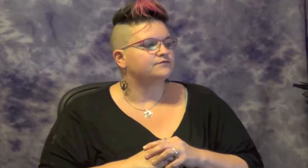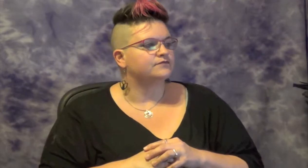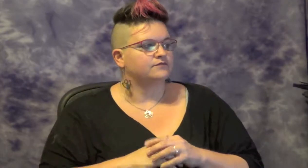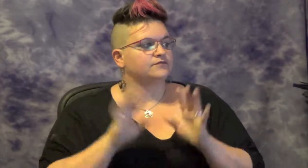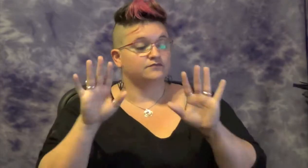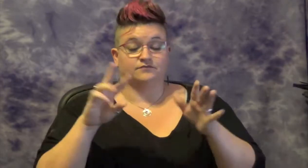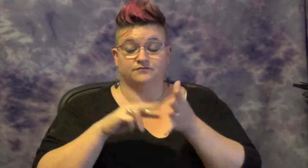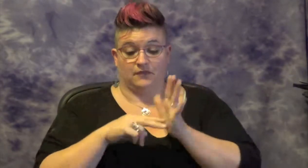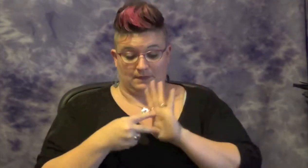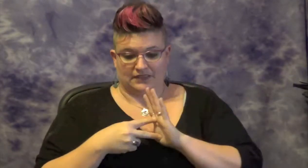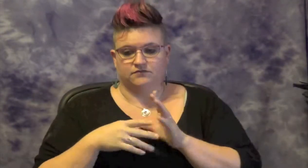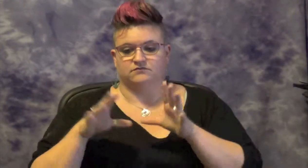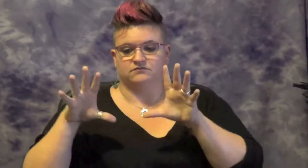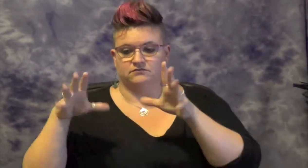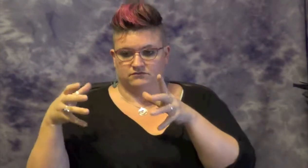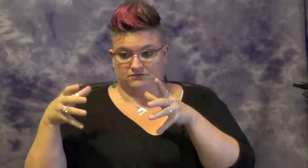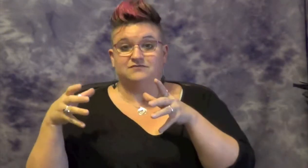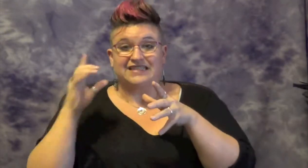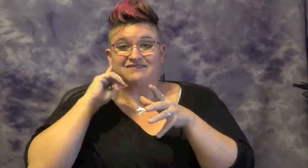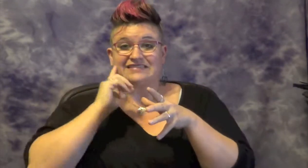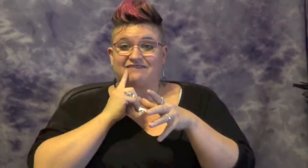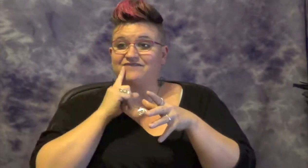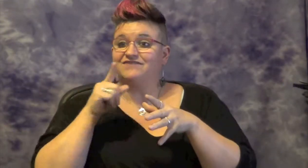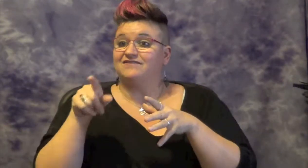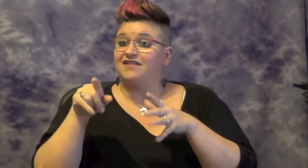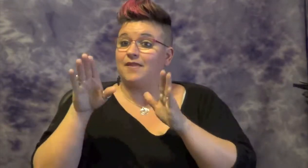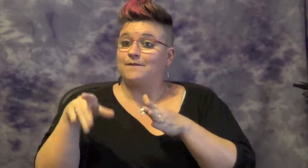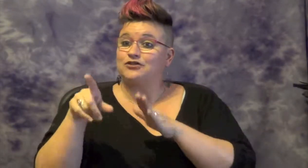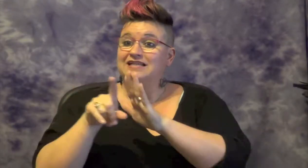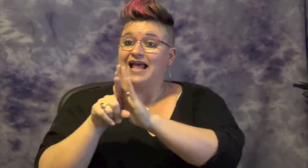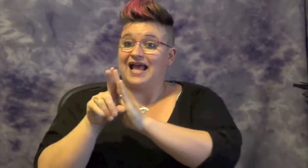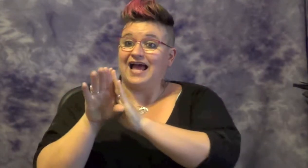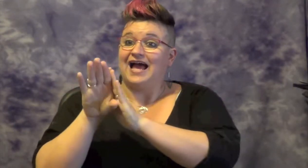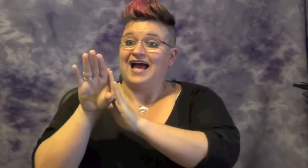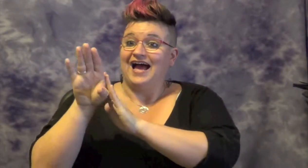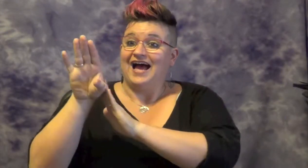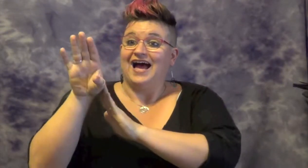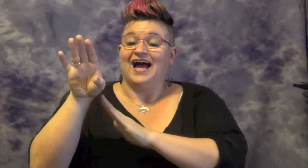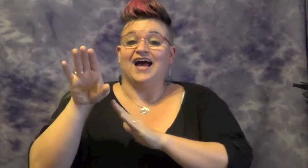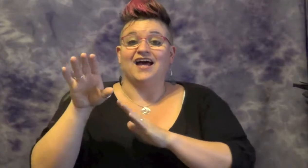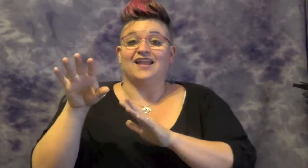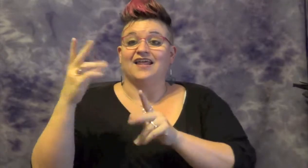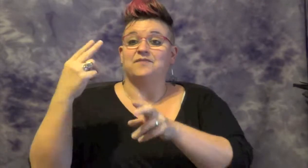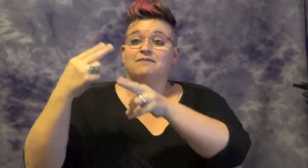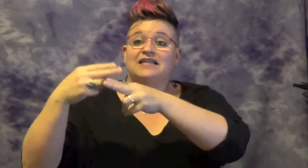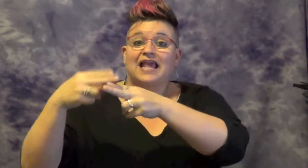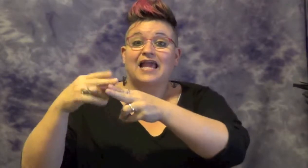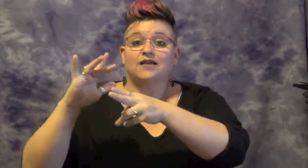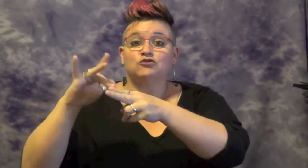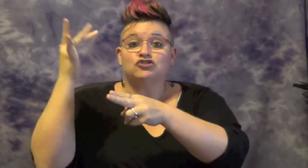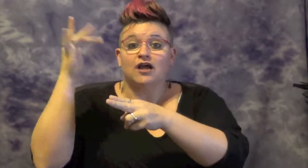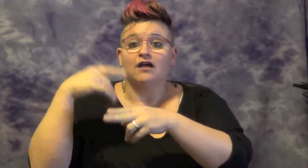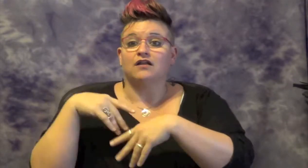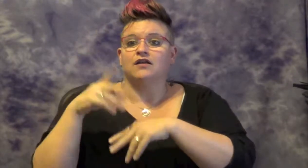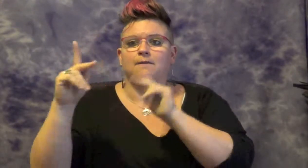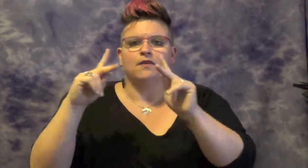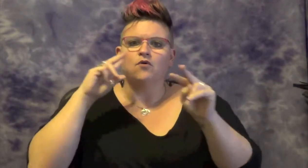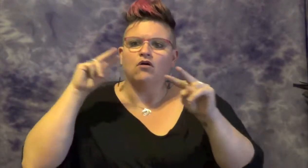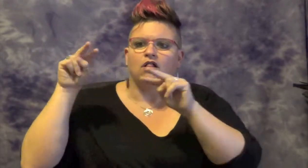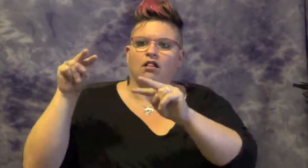that means is you have your group of deaf people, and you see one deaf person that's actually doing really